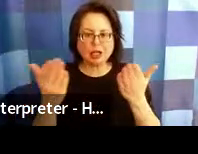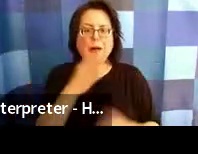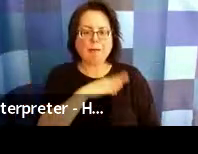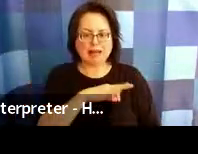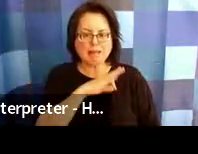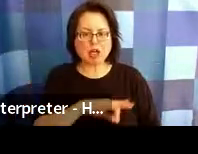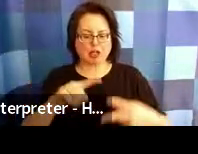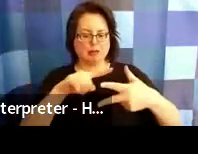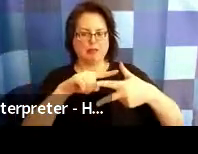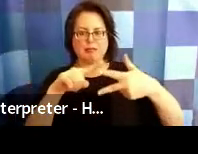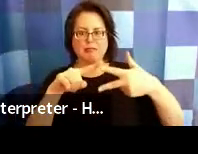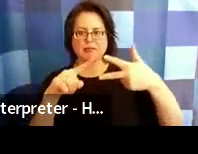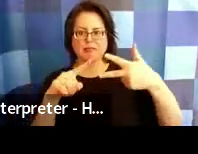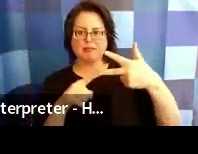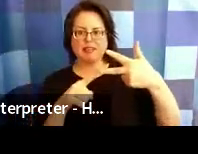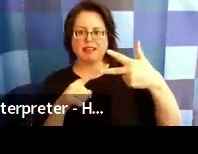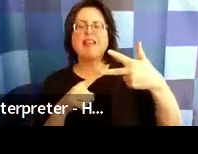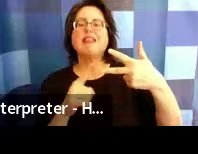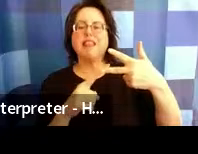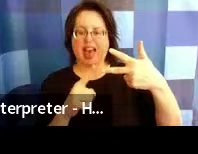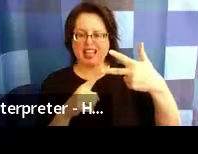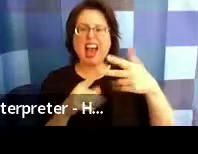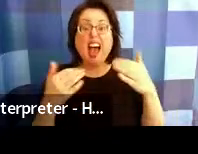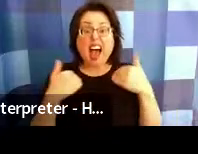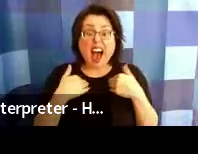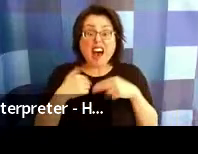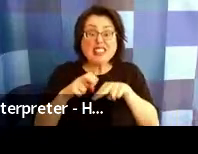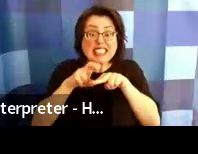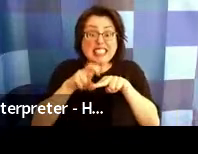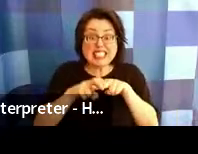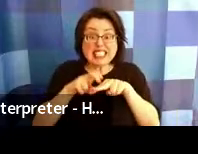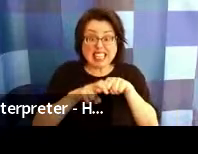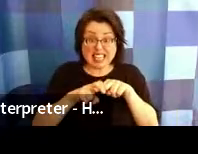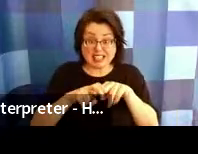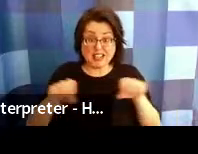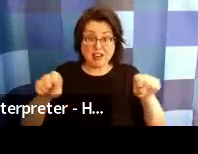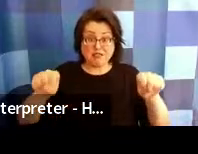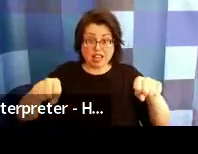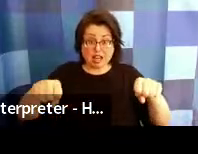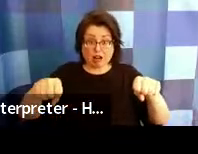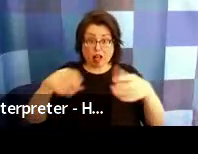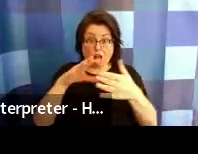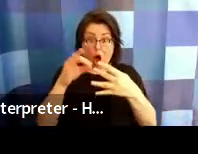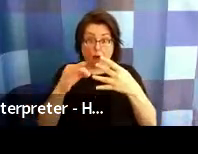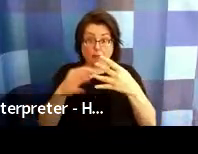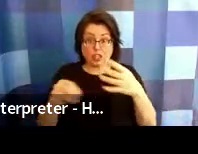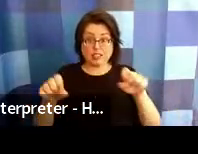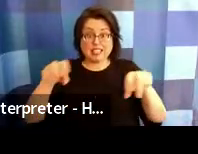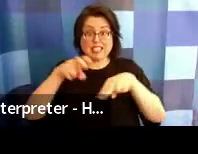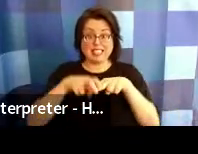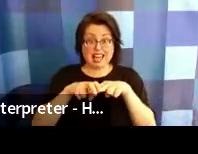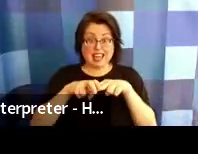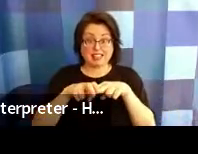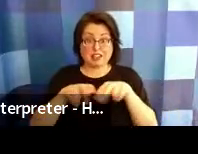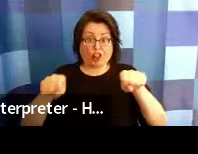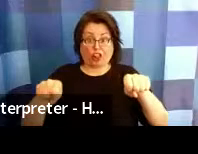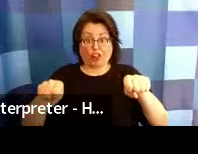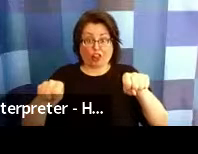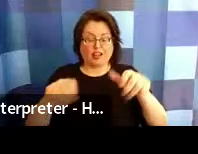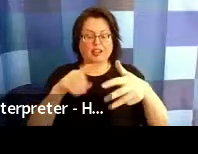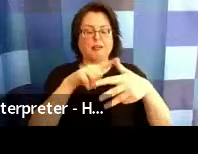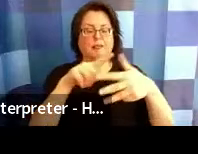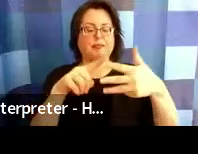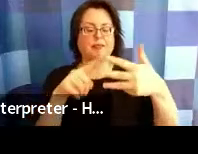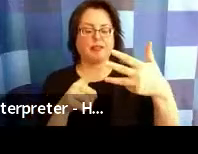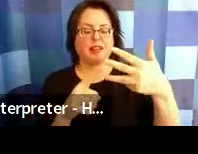vision for bringing seated vehicle options to Pittsburgh. And then we will open up the floor to discussion.